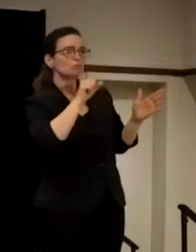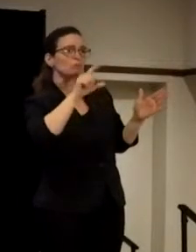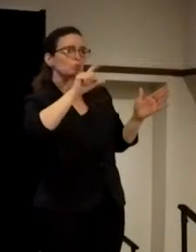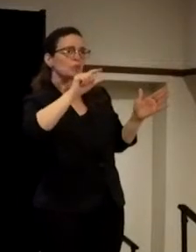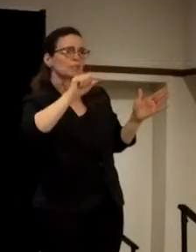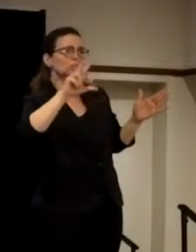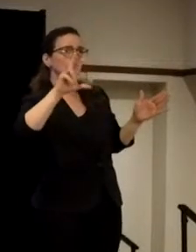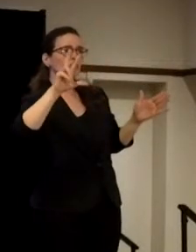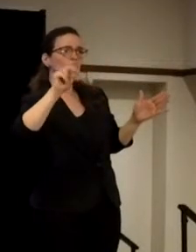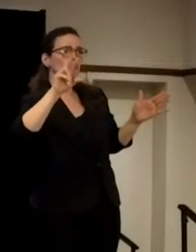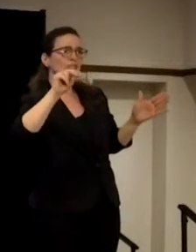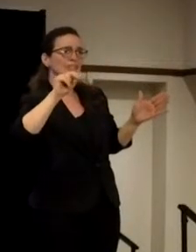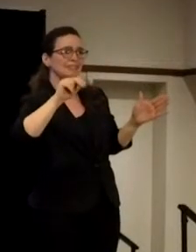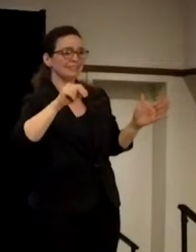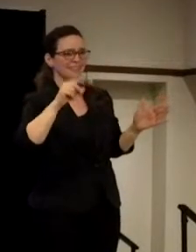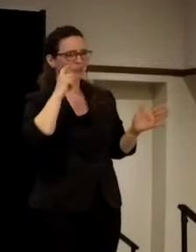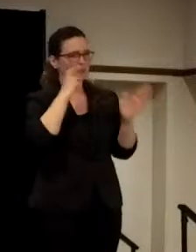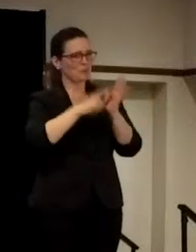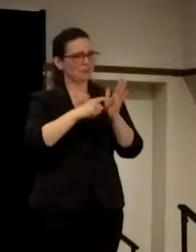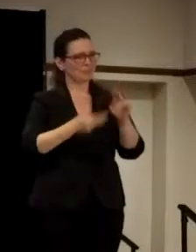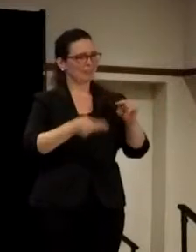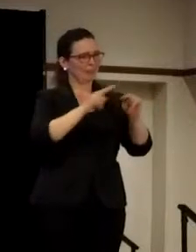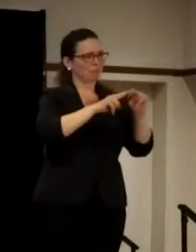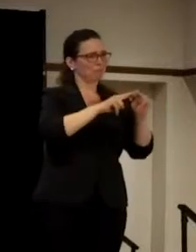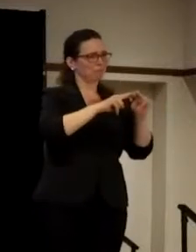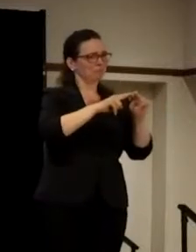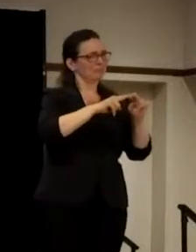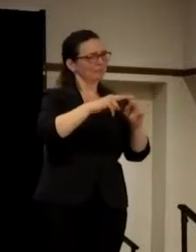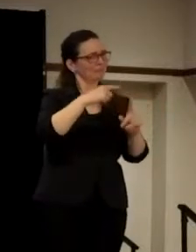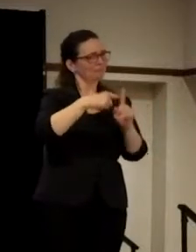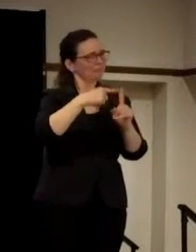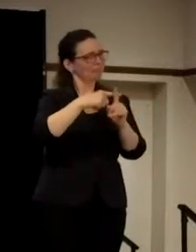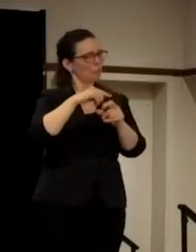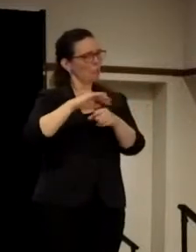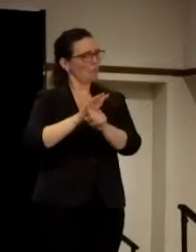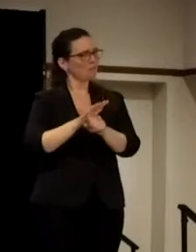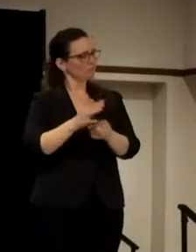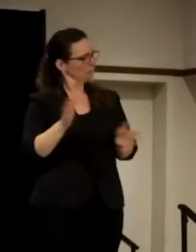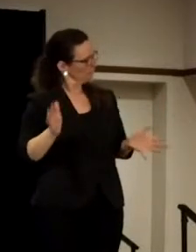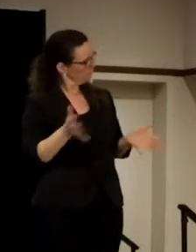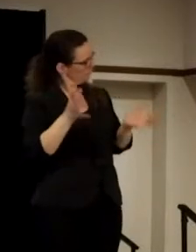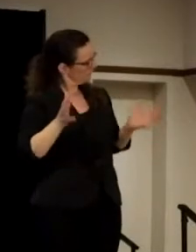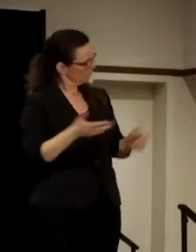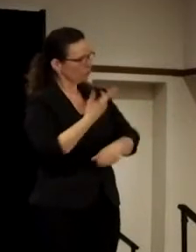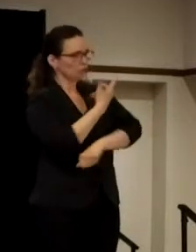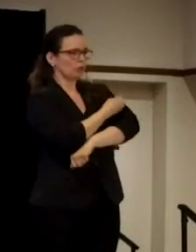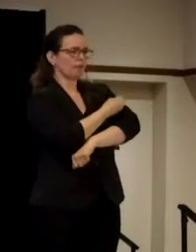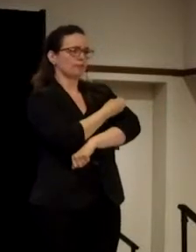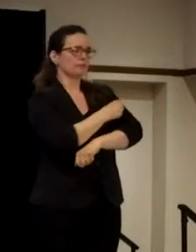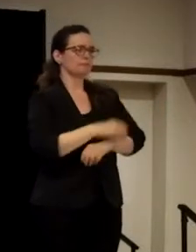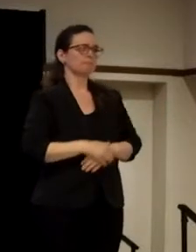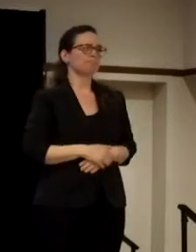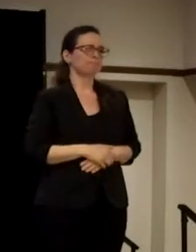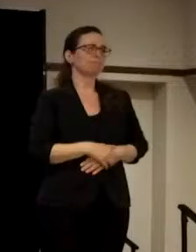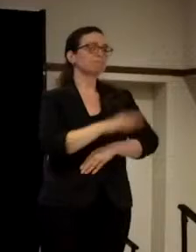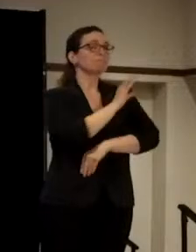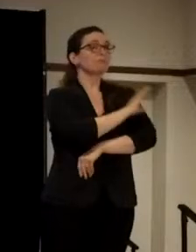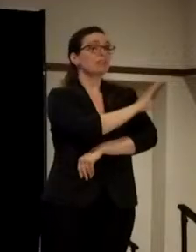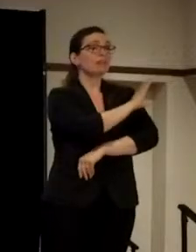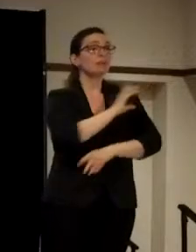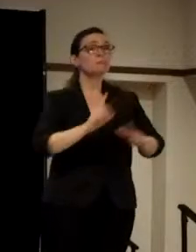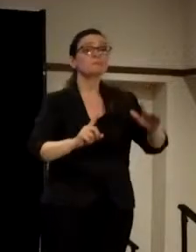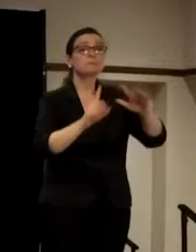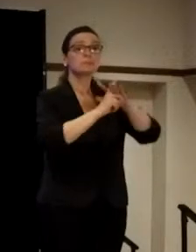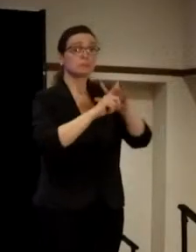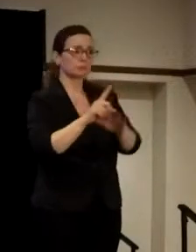so we're going to go attack it. We'll do a pop-up clinic on Wednesday for the 13204 zip code at the